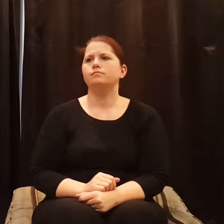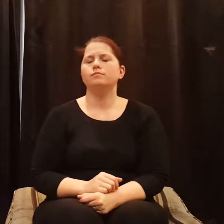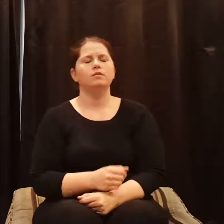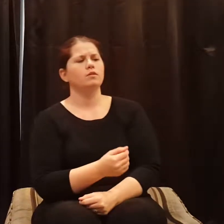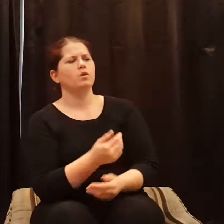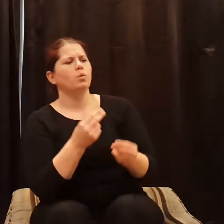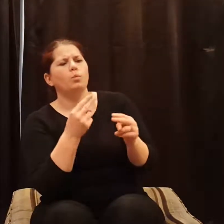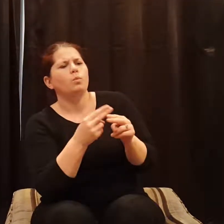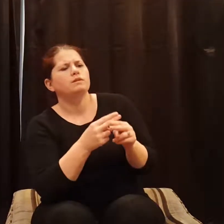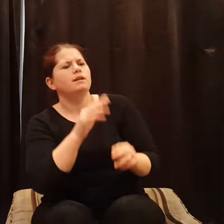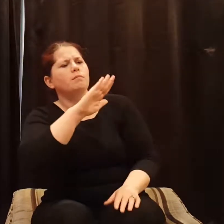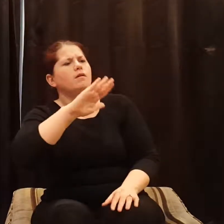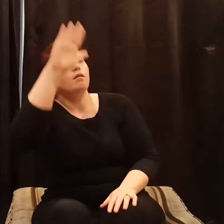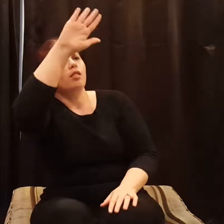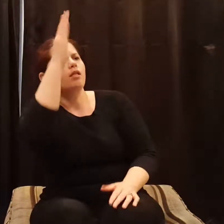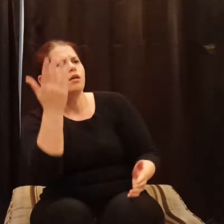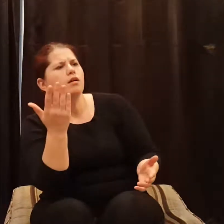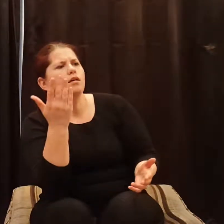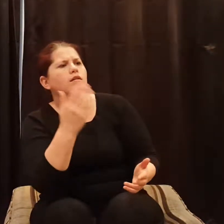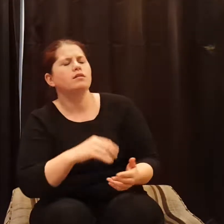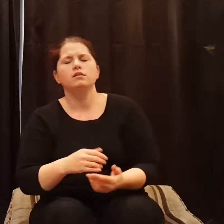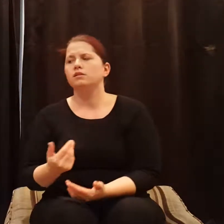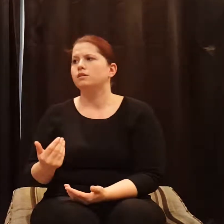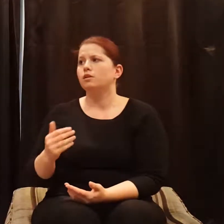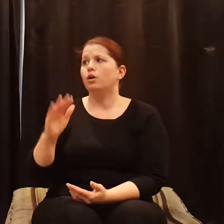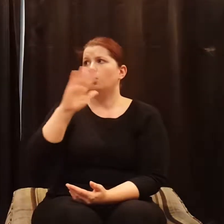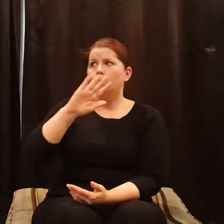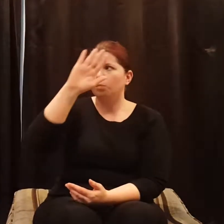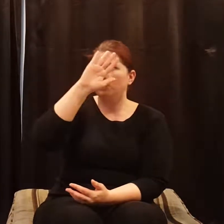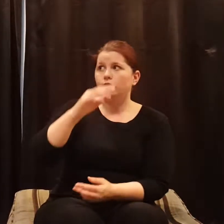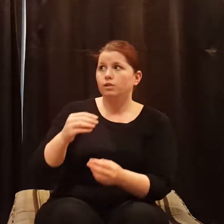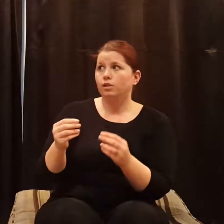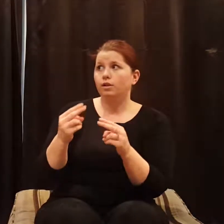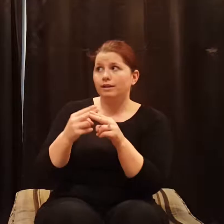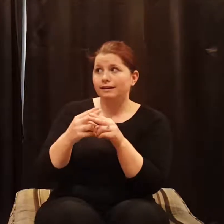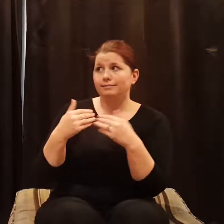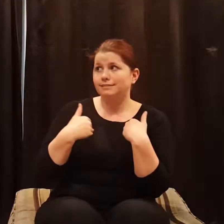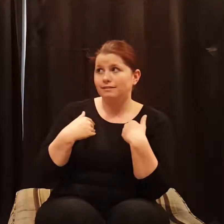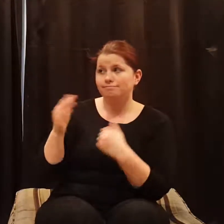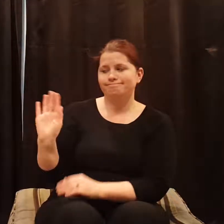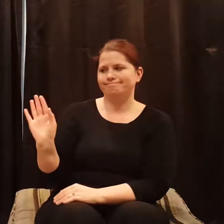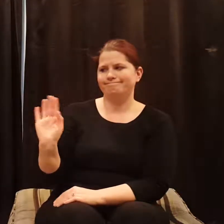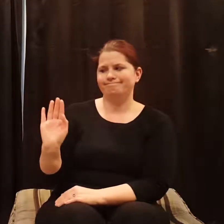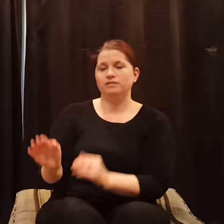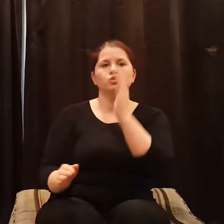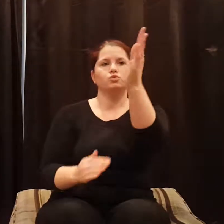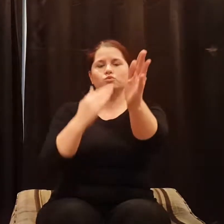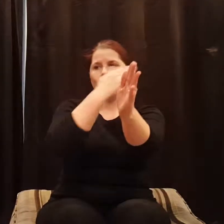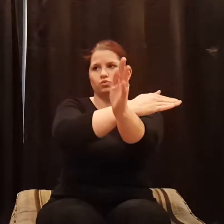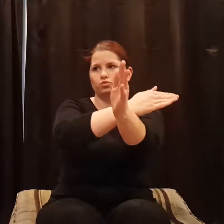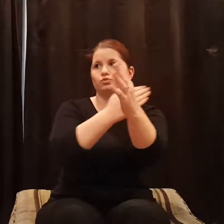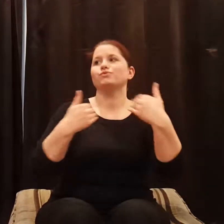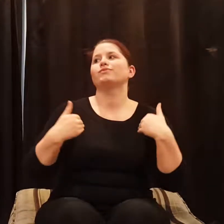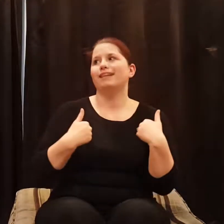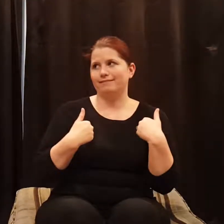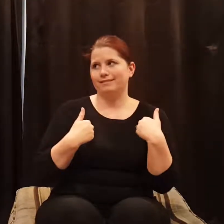You say, well, blocks don't have names. Streets have names. Blocks are just the unnamed spaces in between streets. He leaves